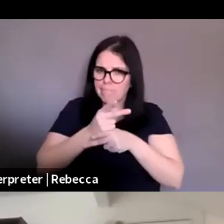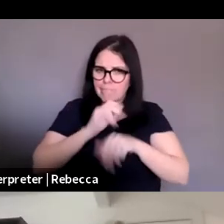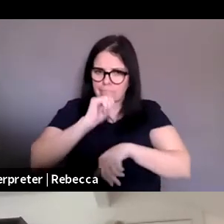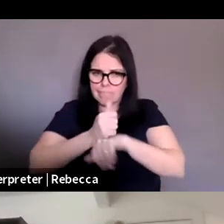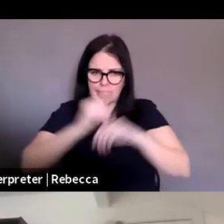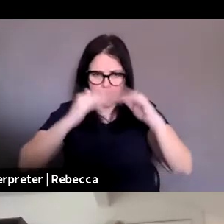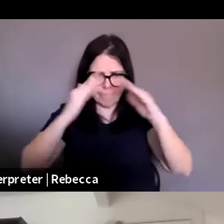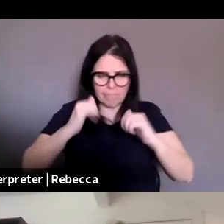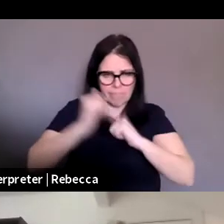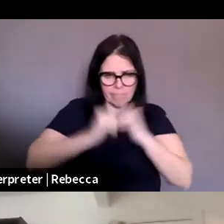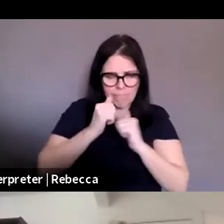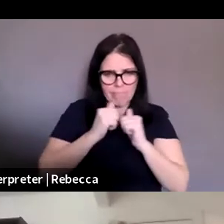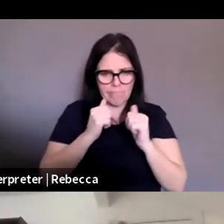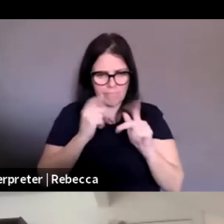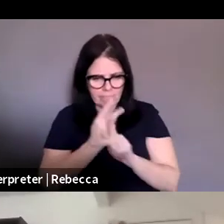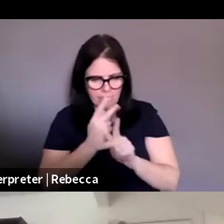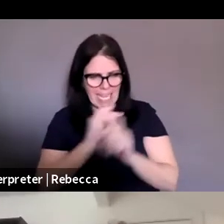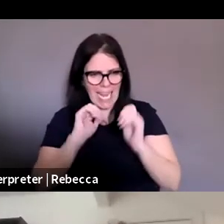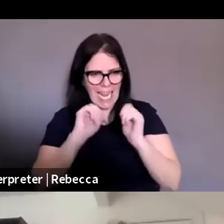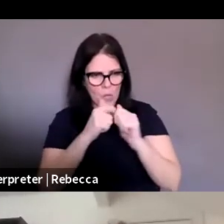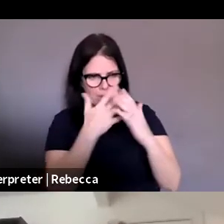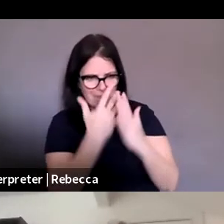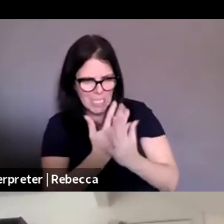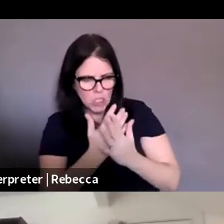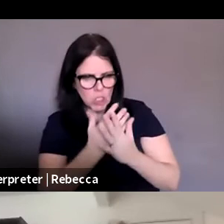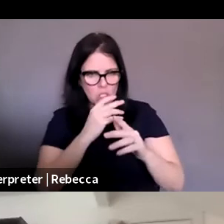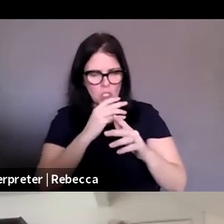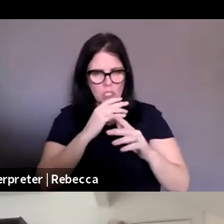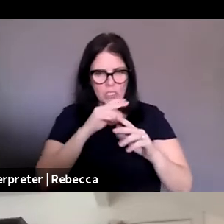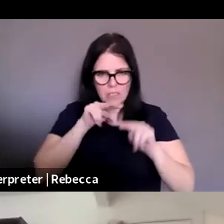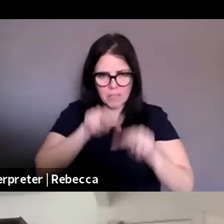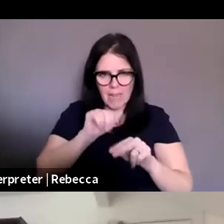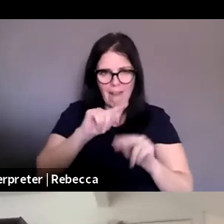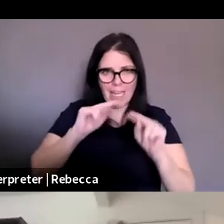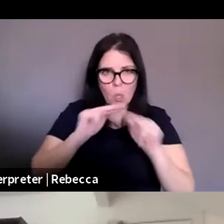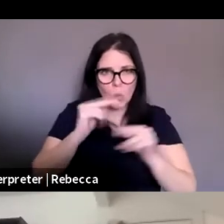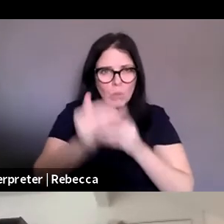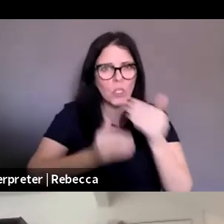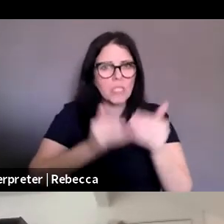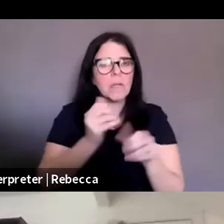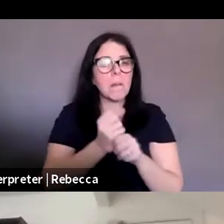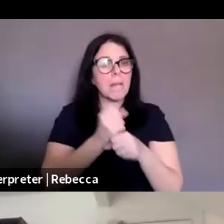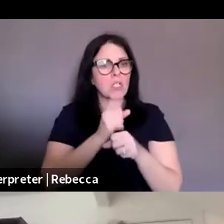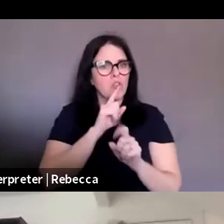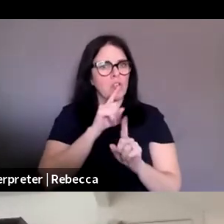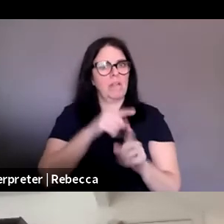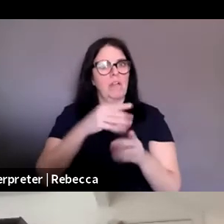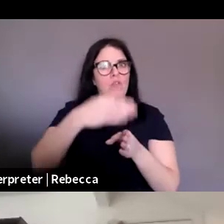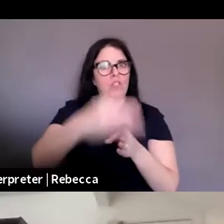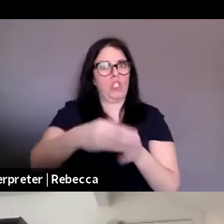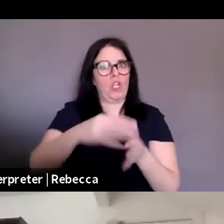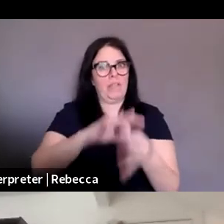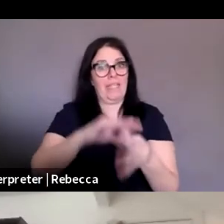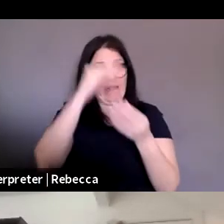take into account filtering processes and negotiation processes that result in information